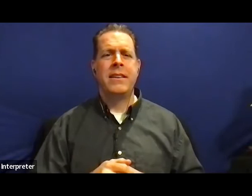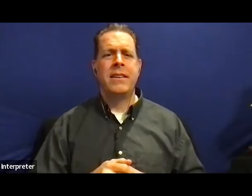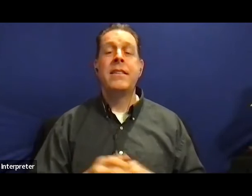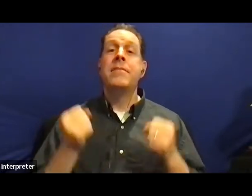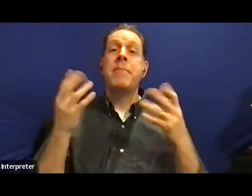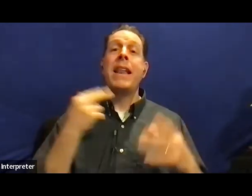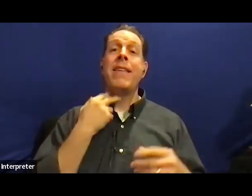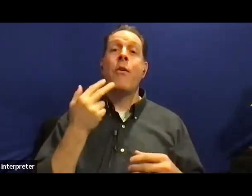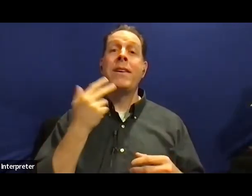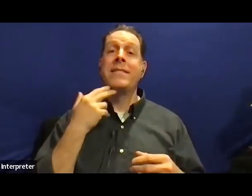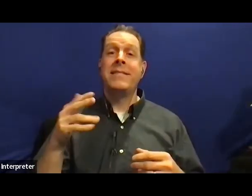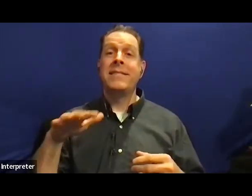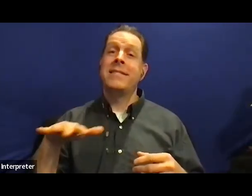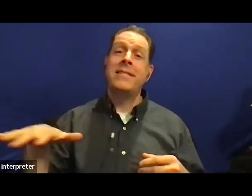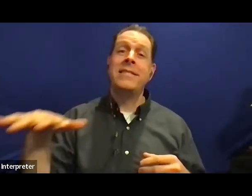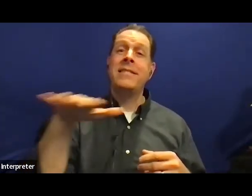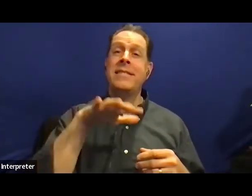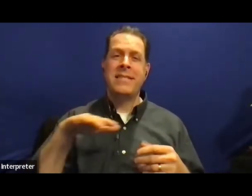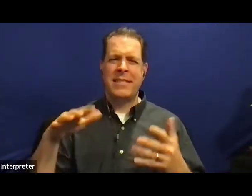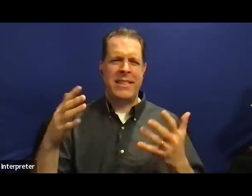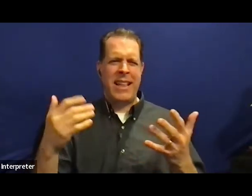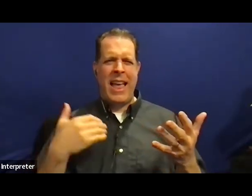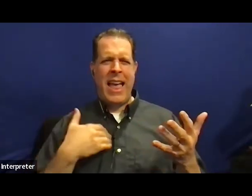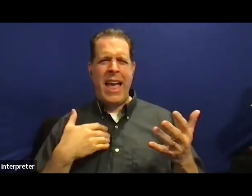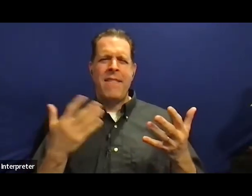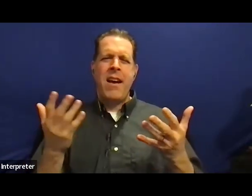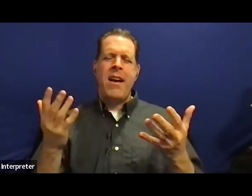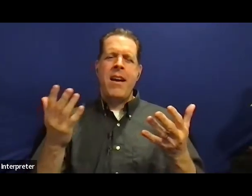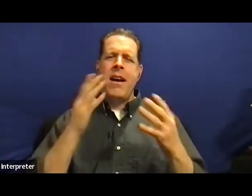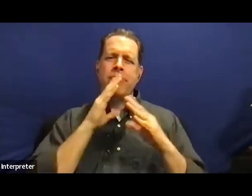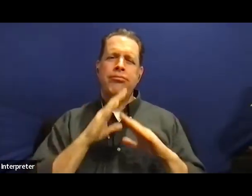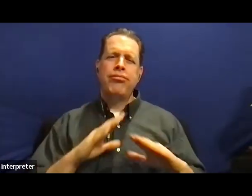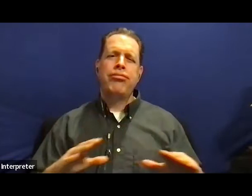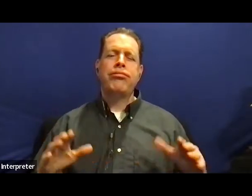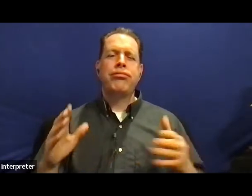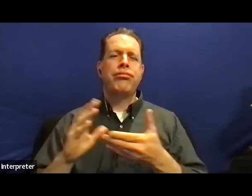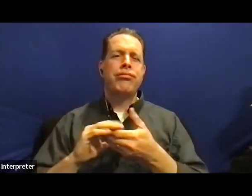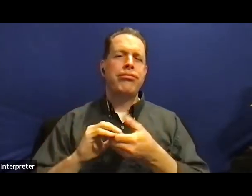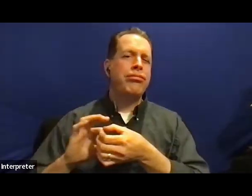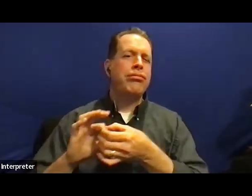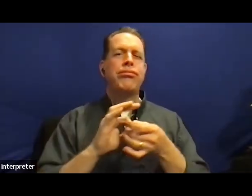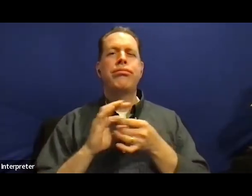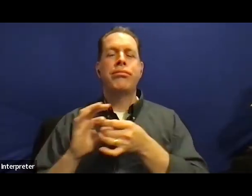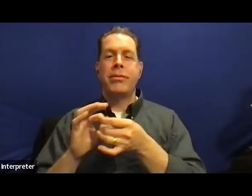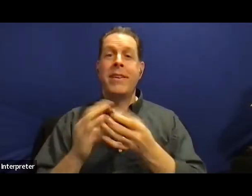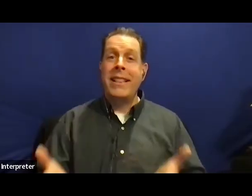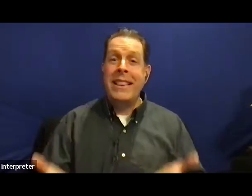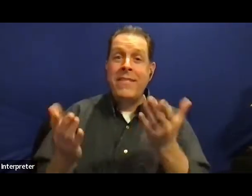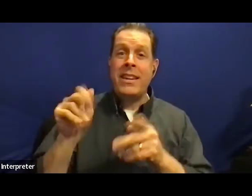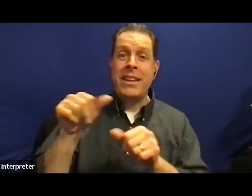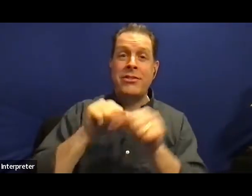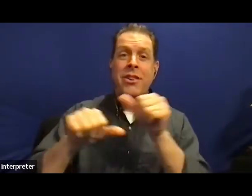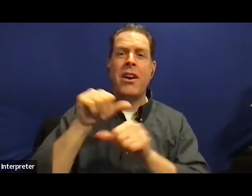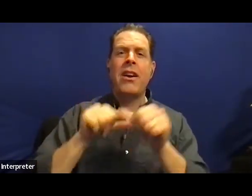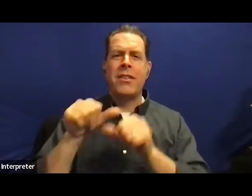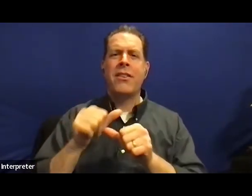Many voices layer in lotus-like harmony, lifting each other at the root, leaving space